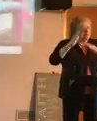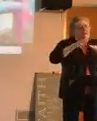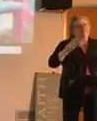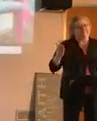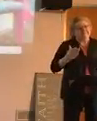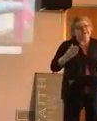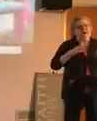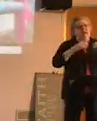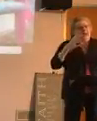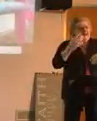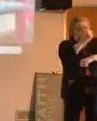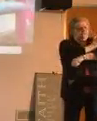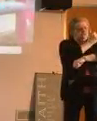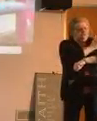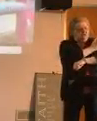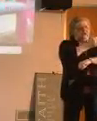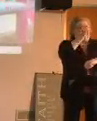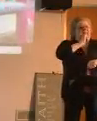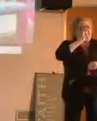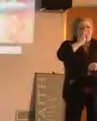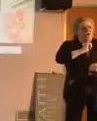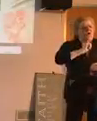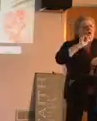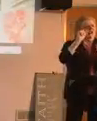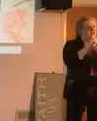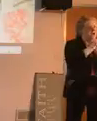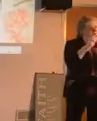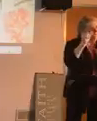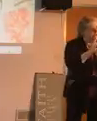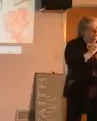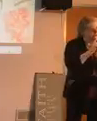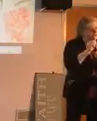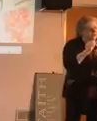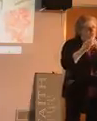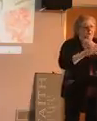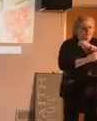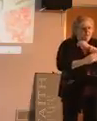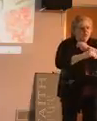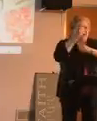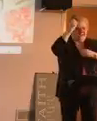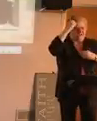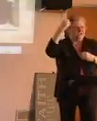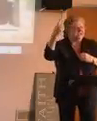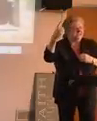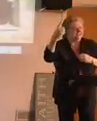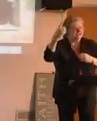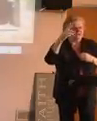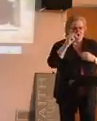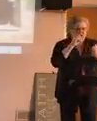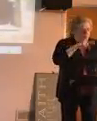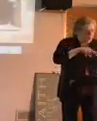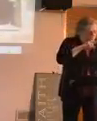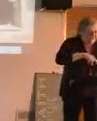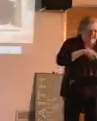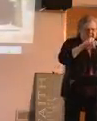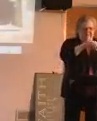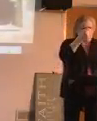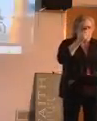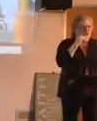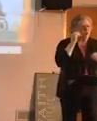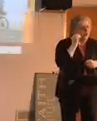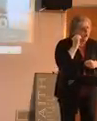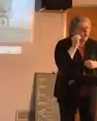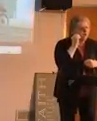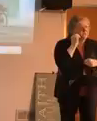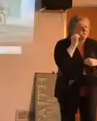of drug abuse, a lot of alcohol abuse. And you combine that with poor education, high illiteracy, broken homes, a lot of poverty. It